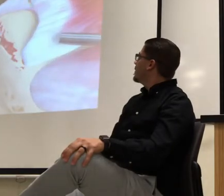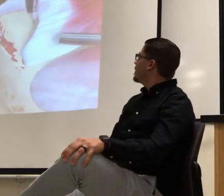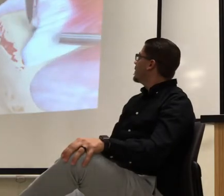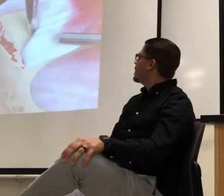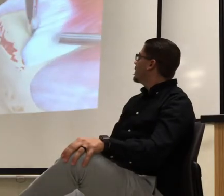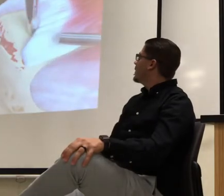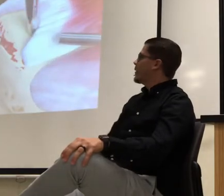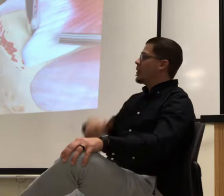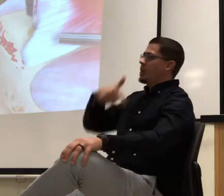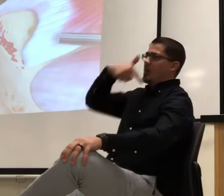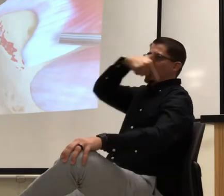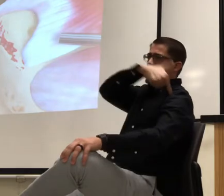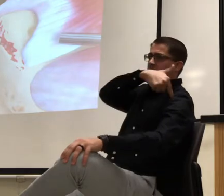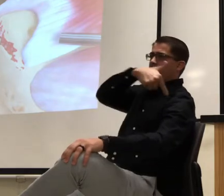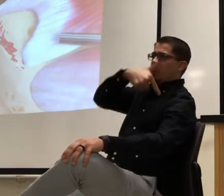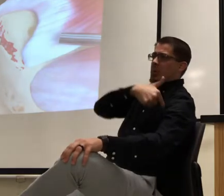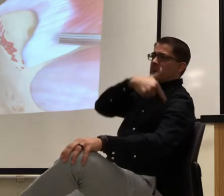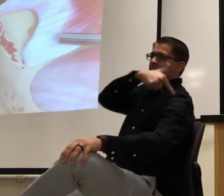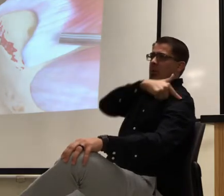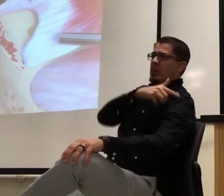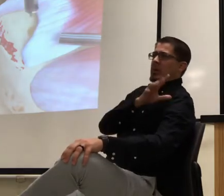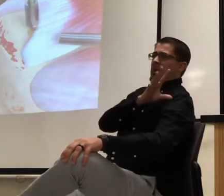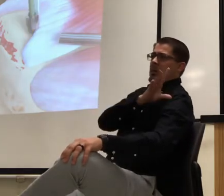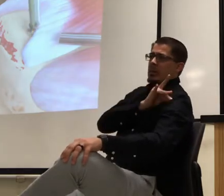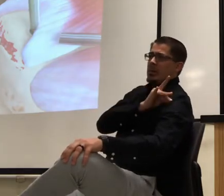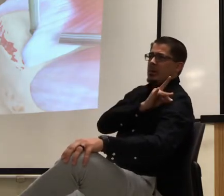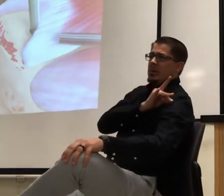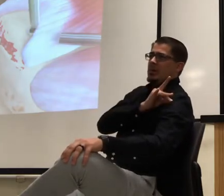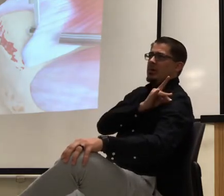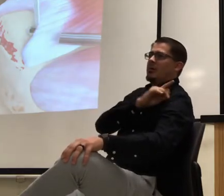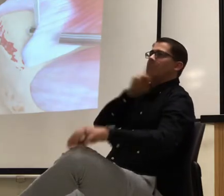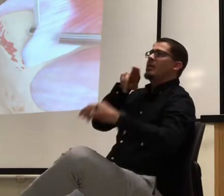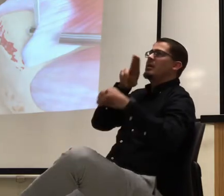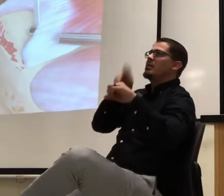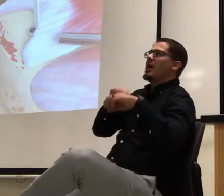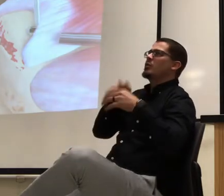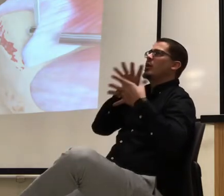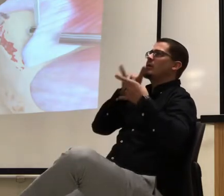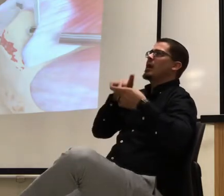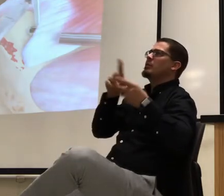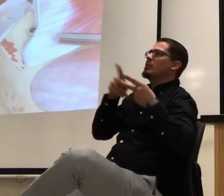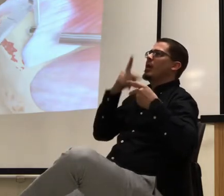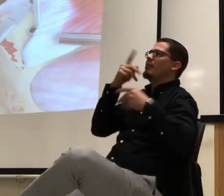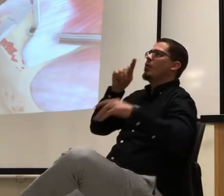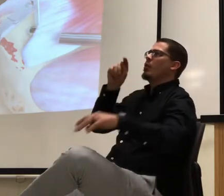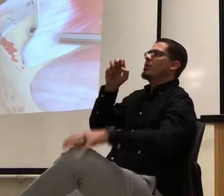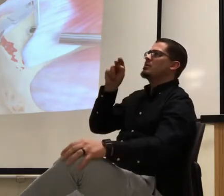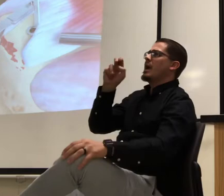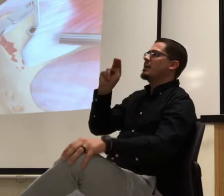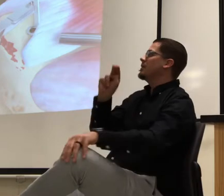Holes are drilled and suture anchors are embedded in the bone at the natural attachment site of the tendon.